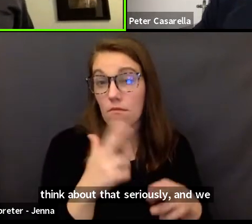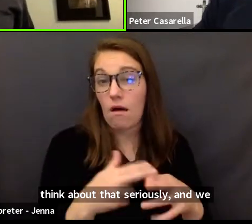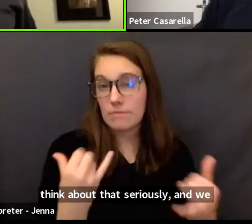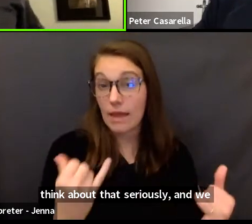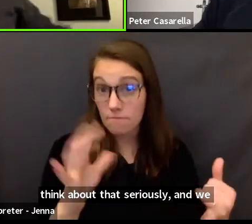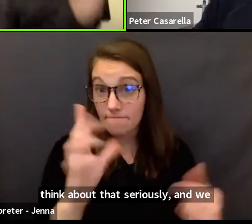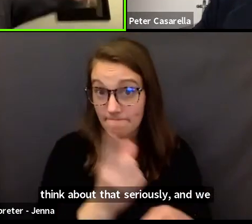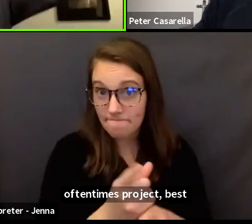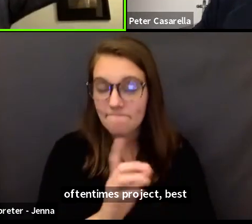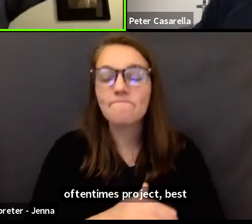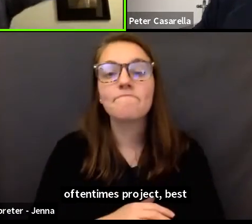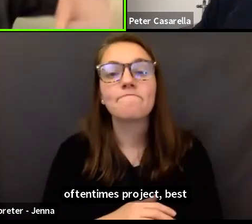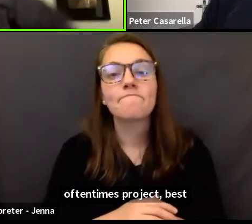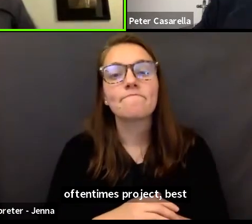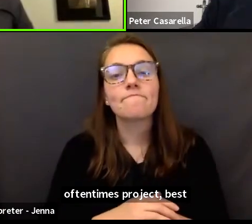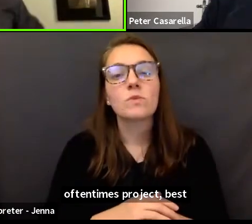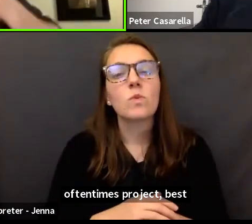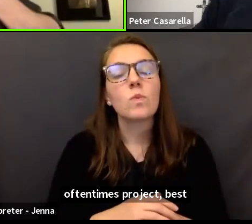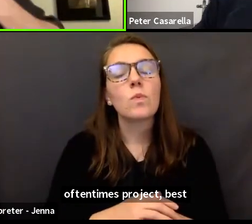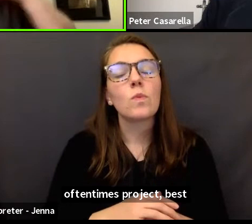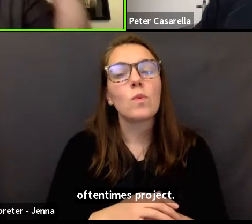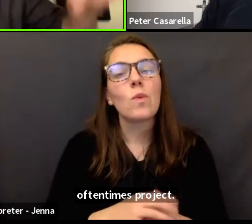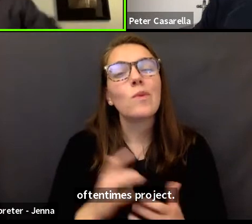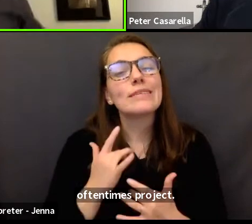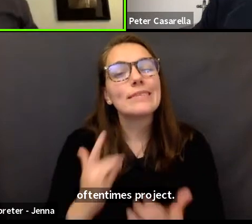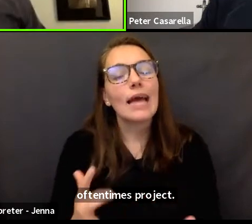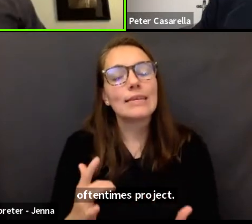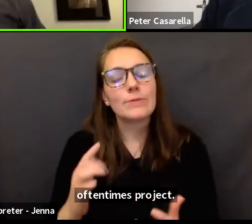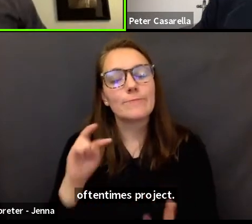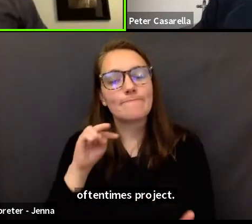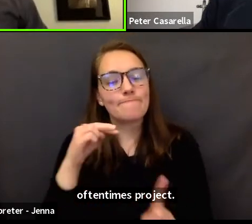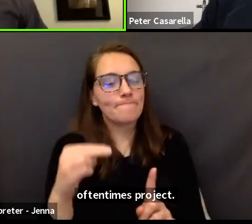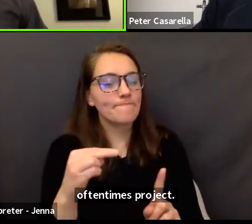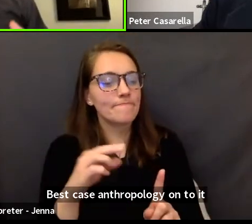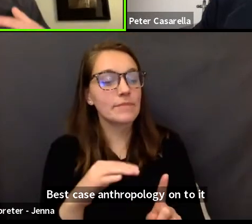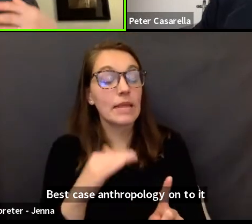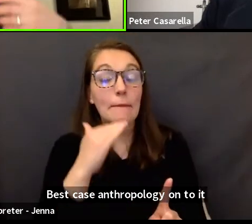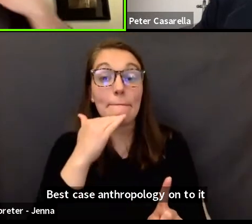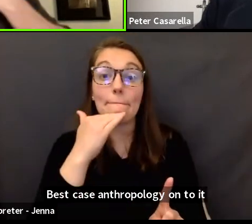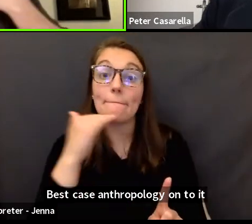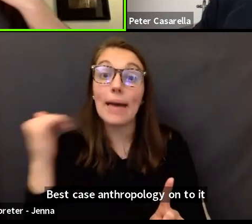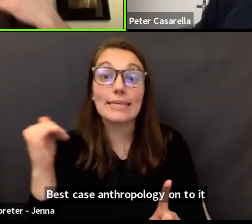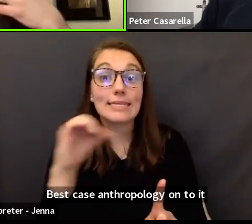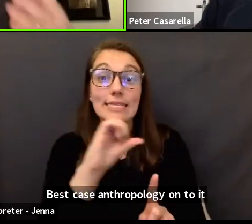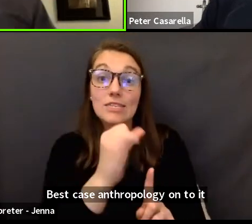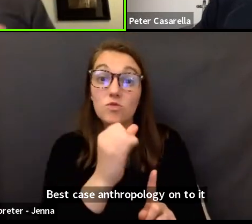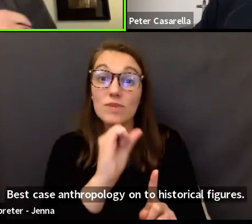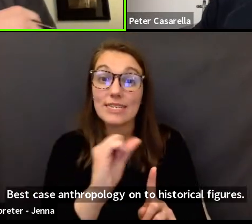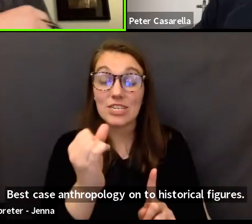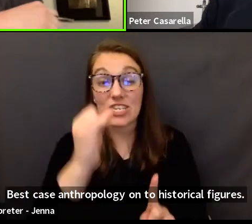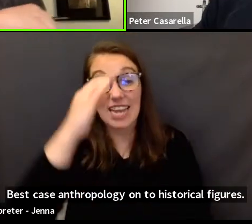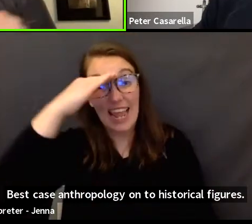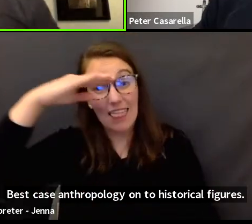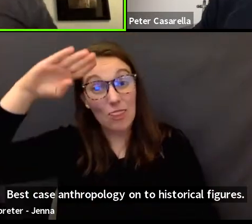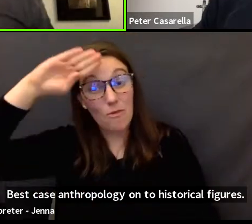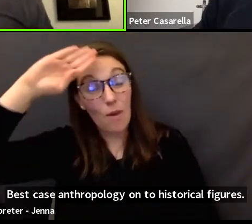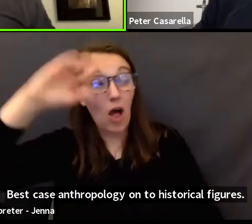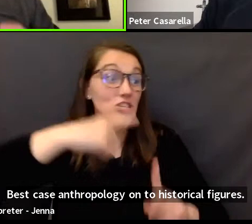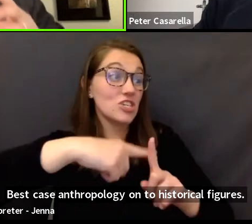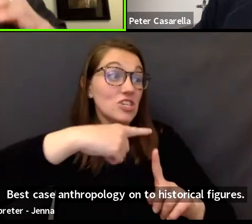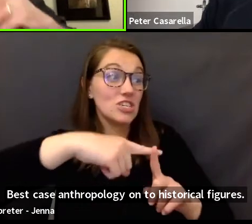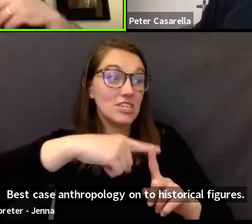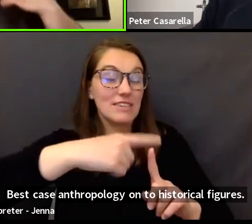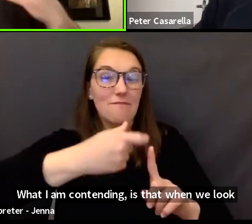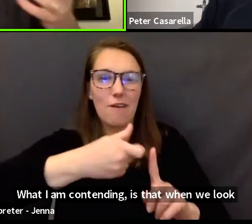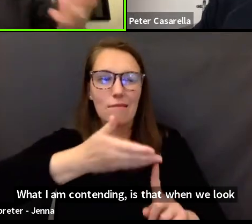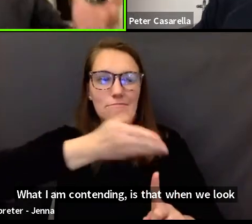a best case anthropology onto historical figures. What I am contending is that when